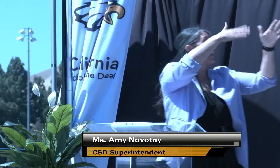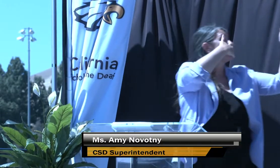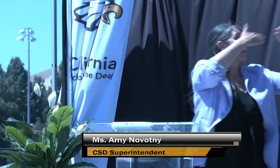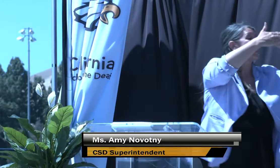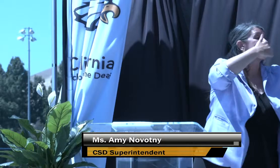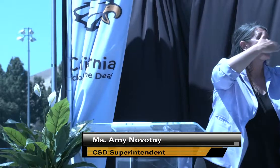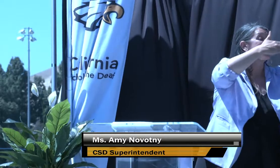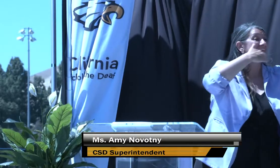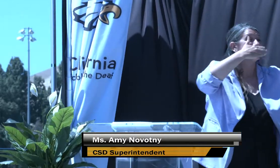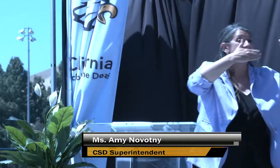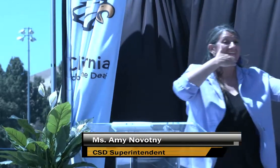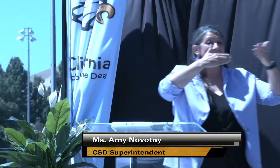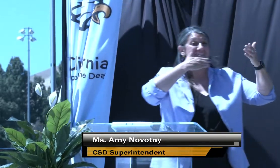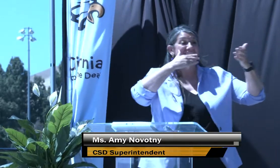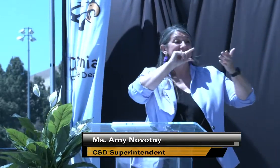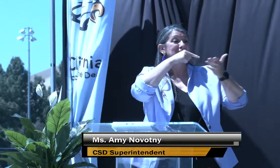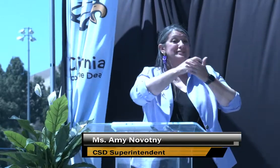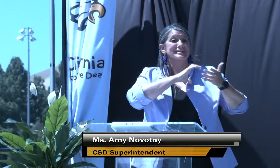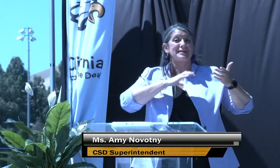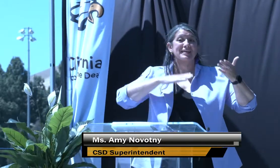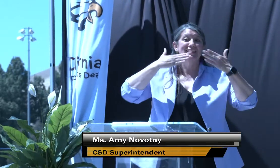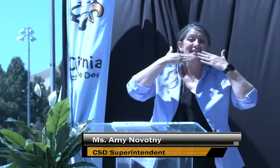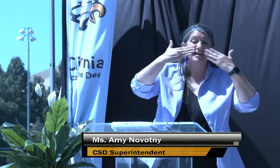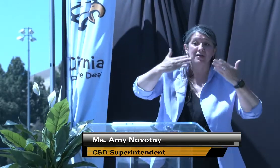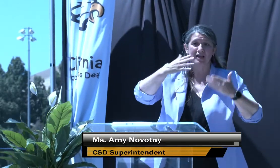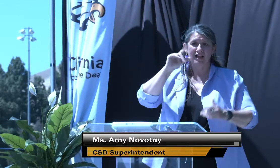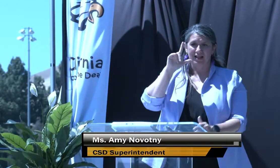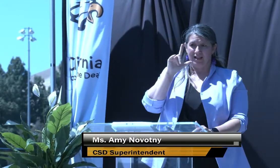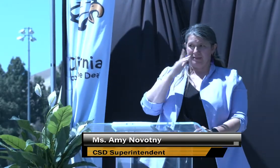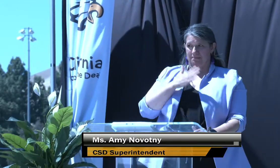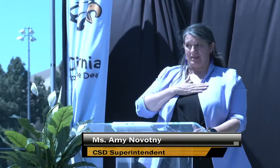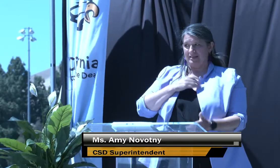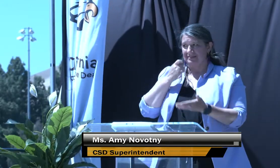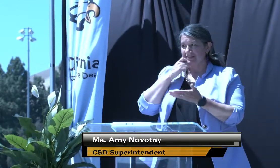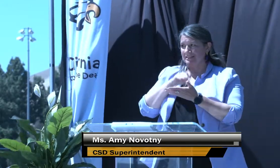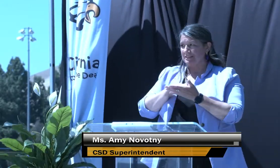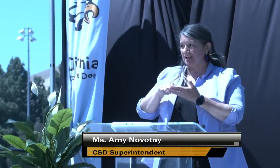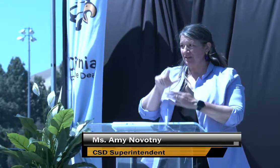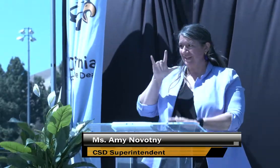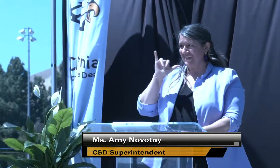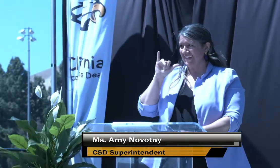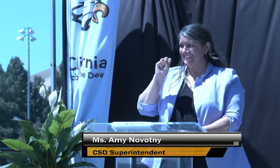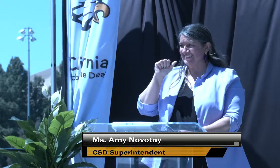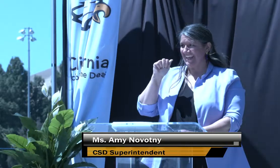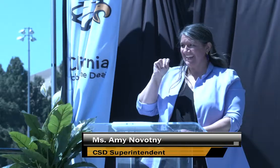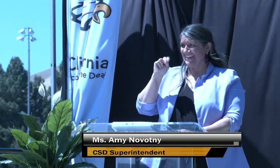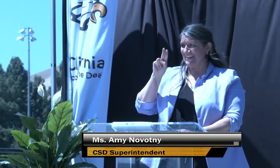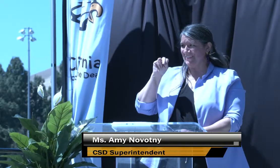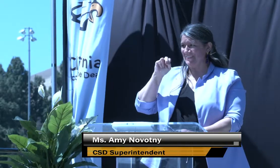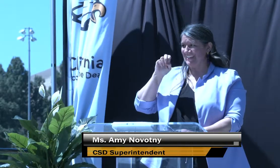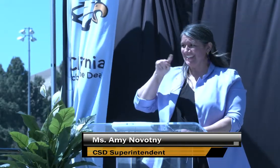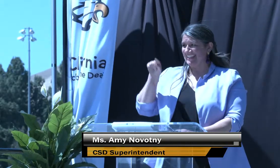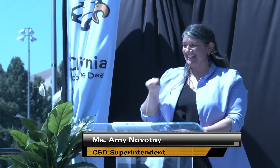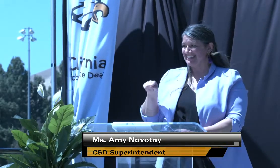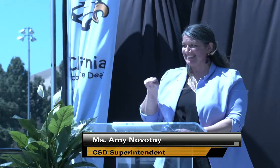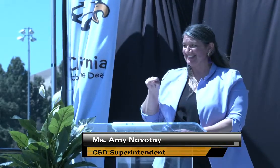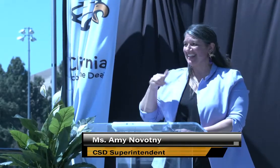committee. Thank each and every one of you on the graduation committee, and my